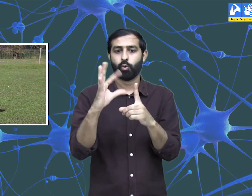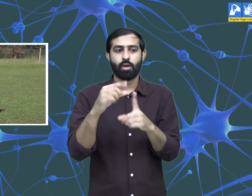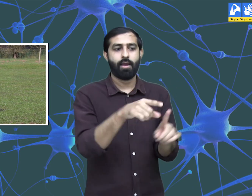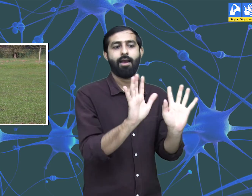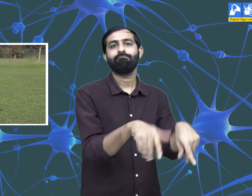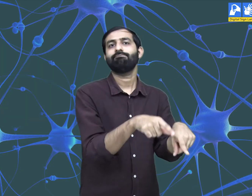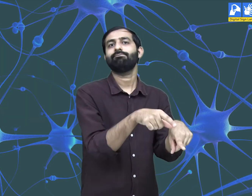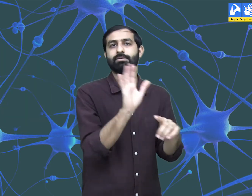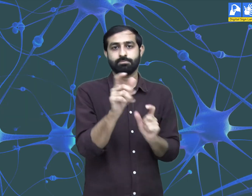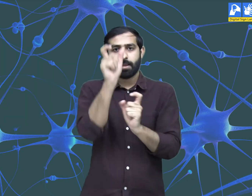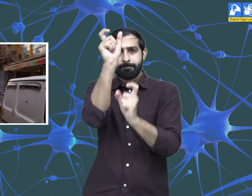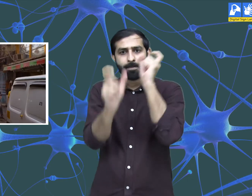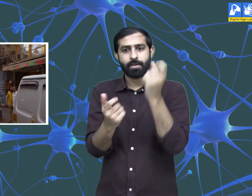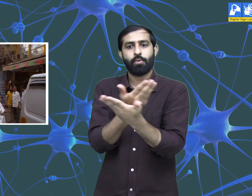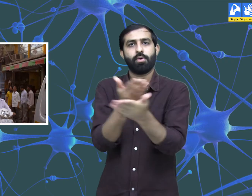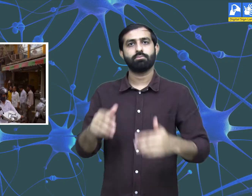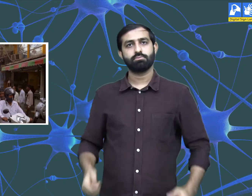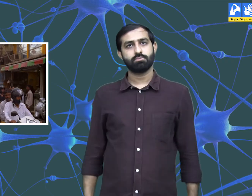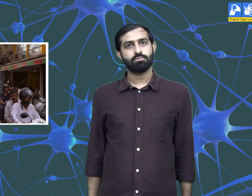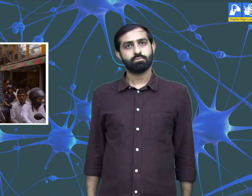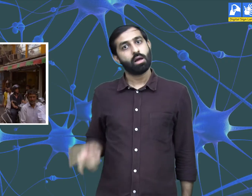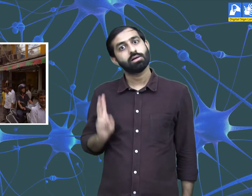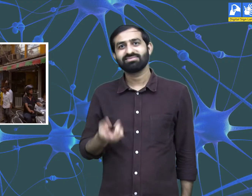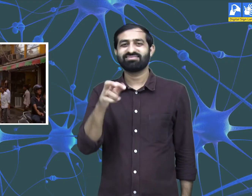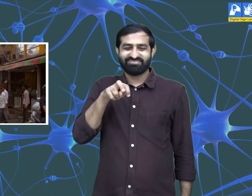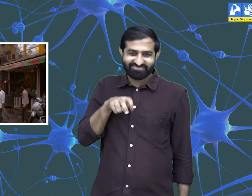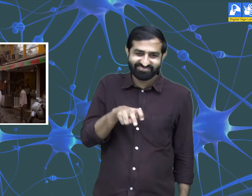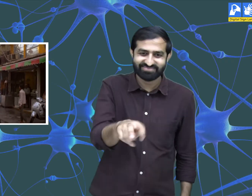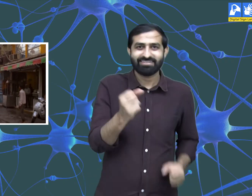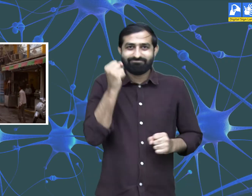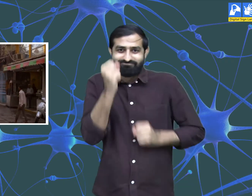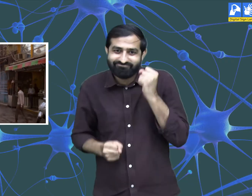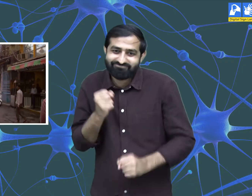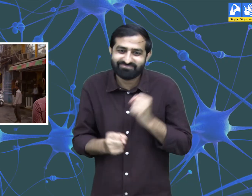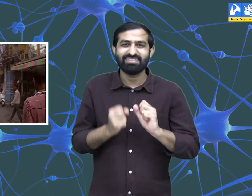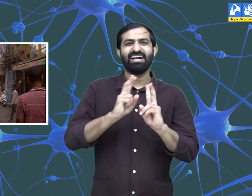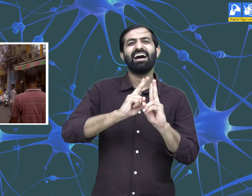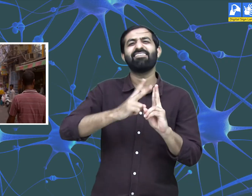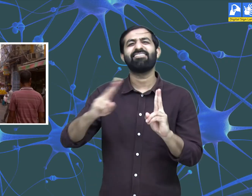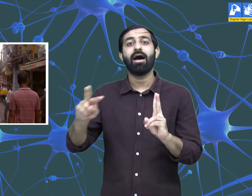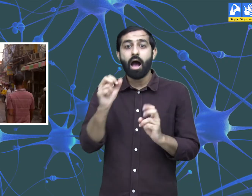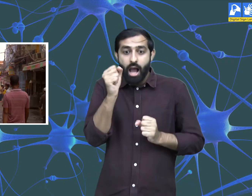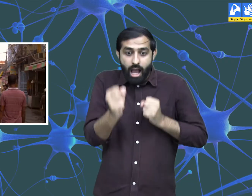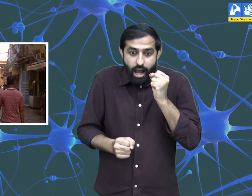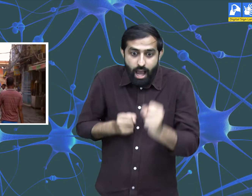Similarly, humans also can't stand up straight in a fixed place without moving. They walk, run and do other physical